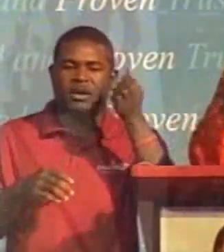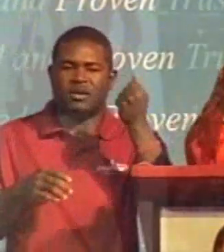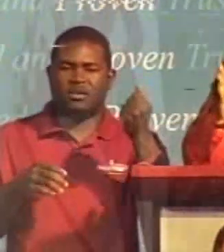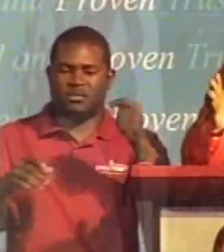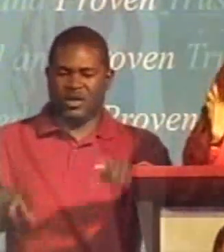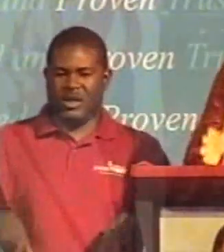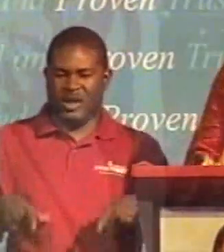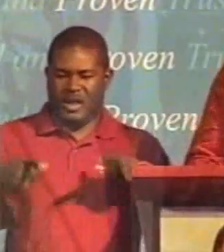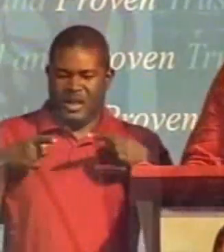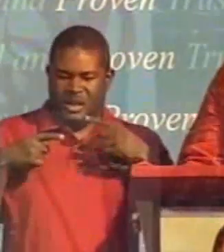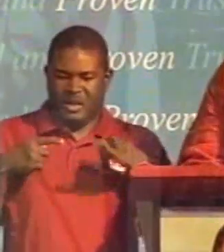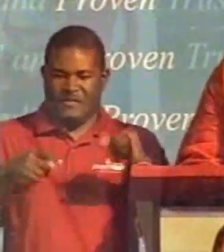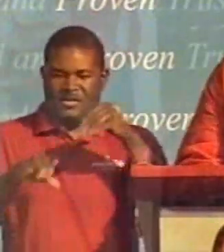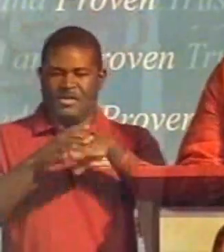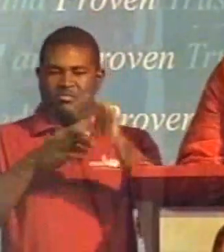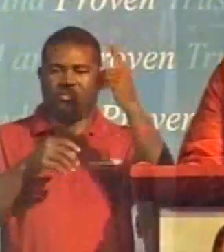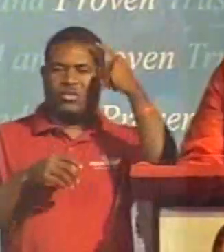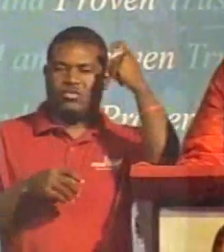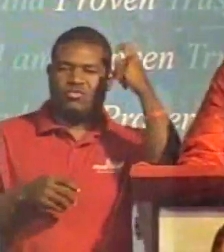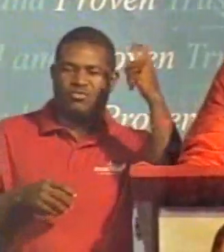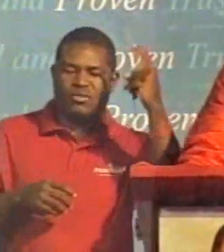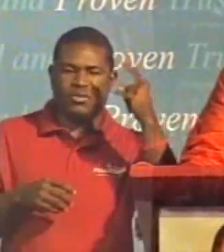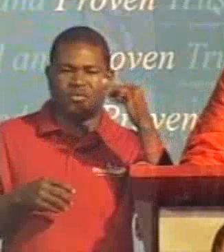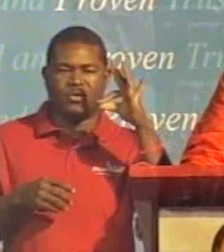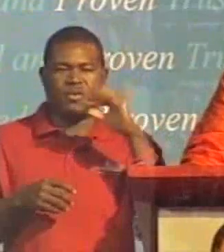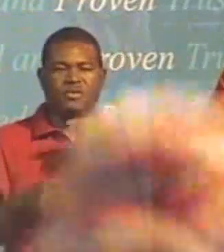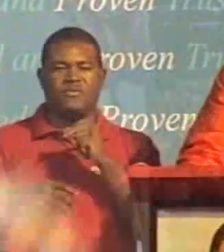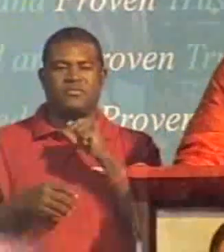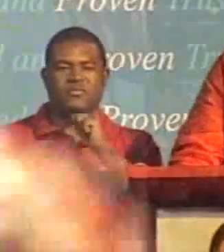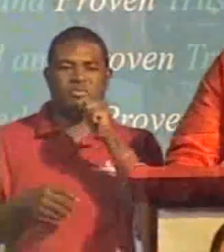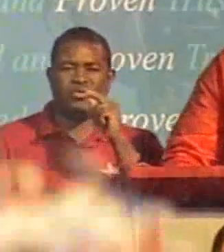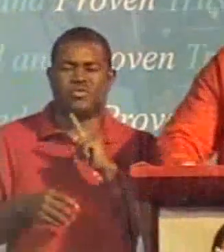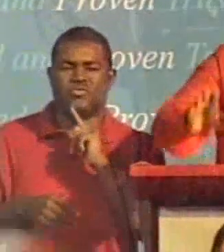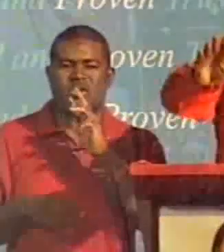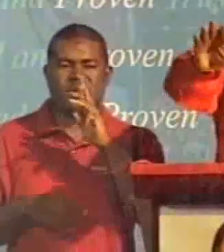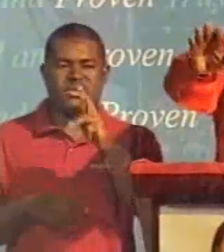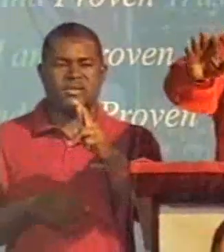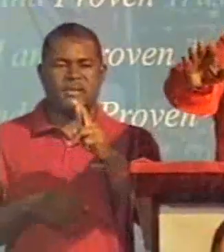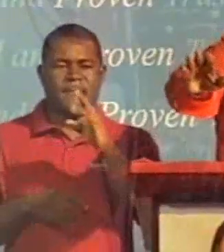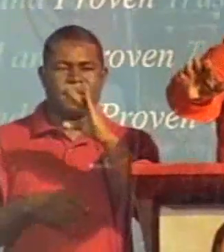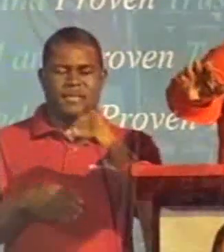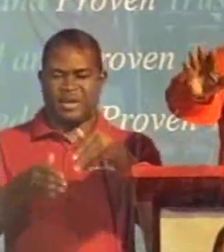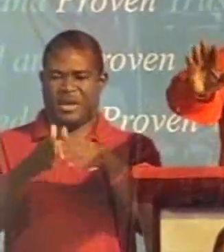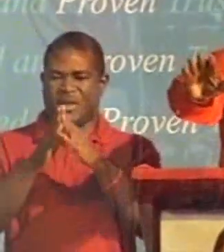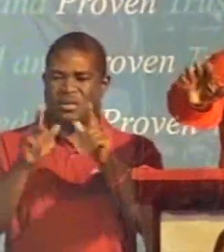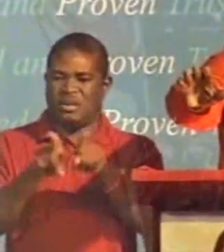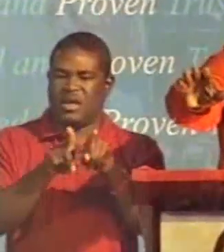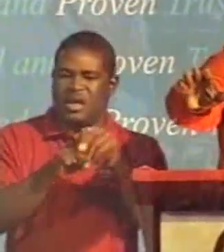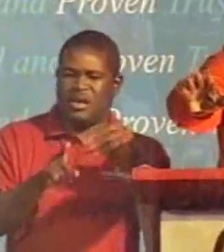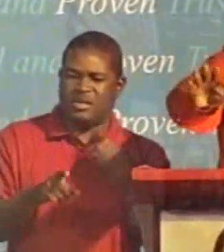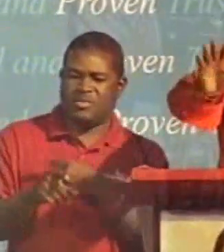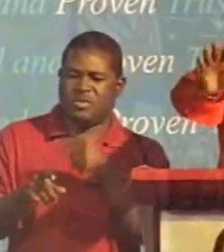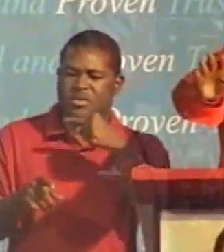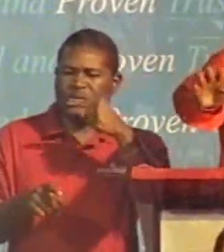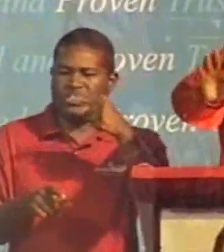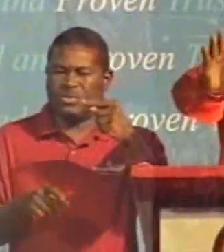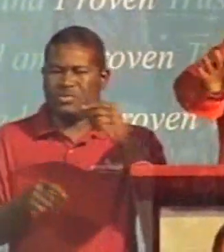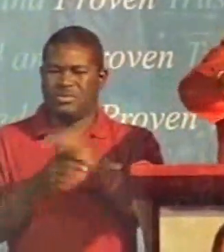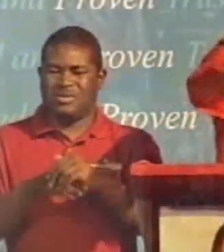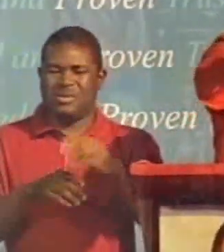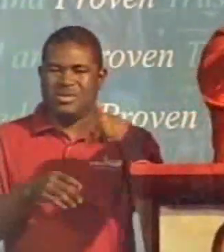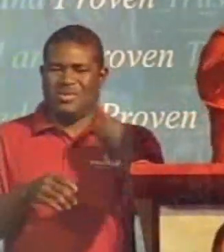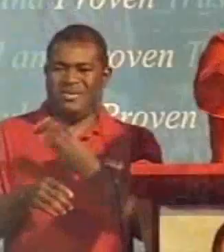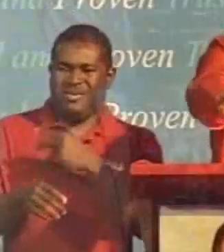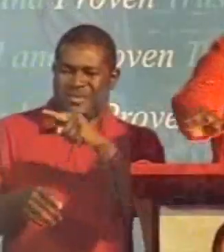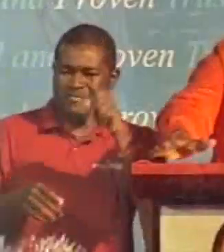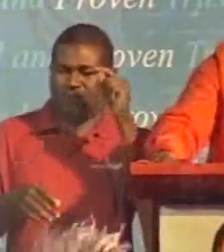of unreality. Papa's got a brand new band. And as we've been told before, if you believe that, you've been bamboozled, hoodwinked,